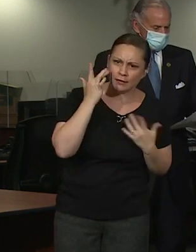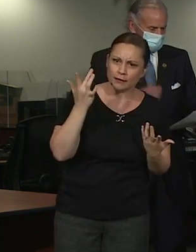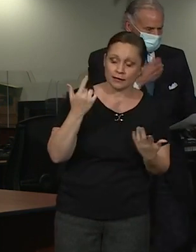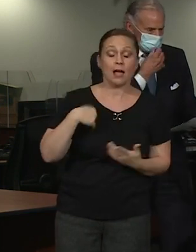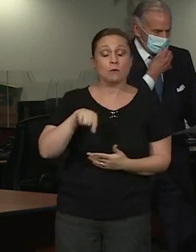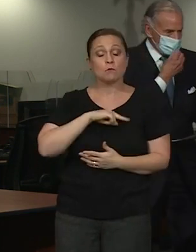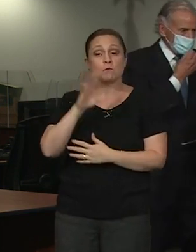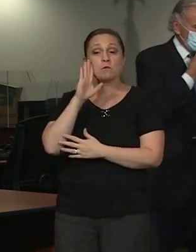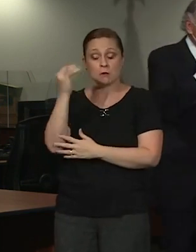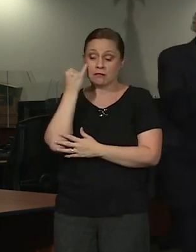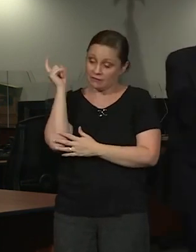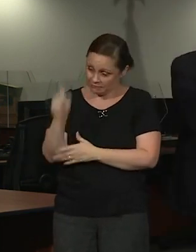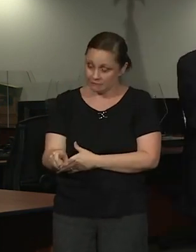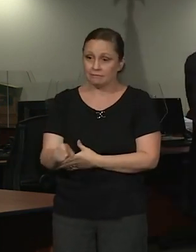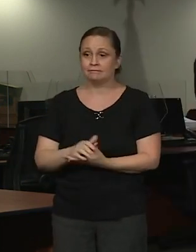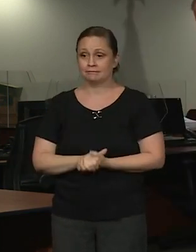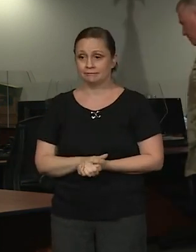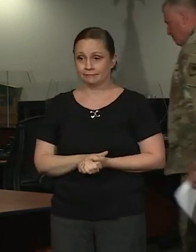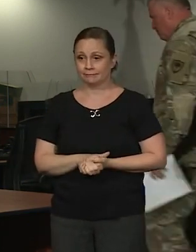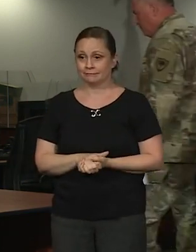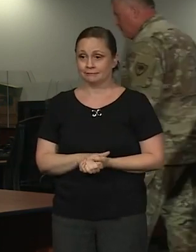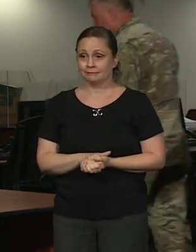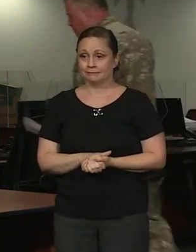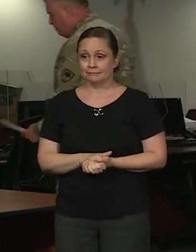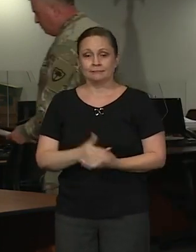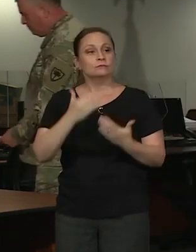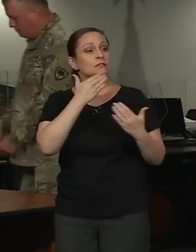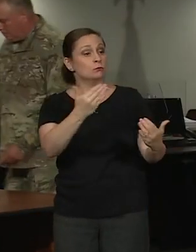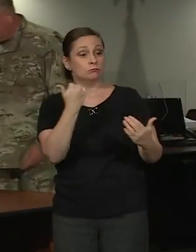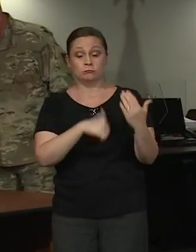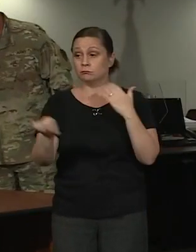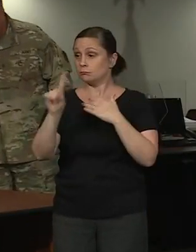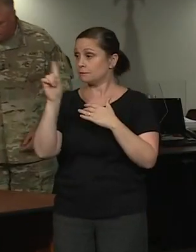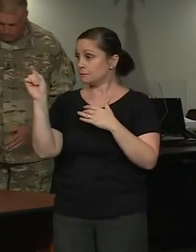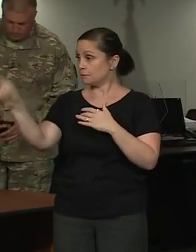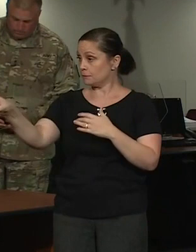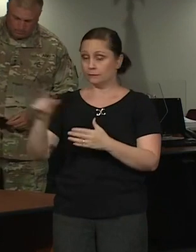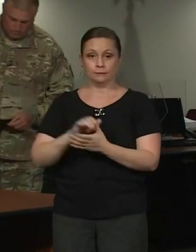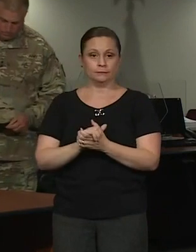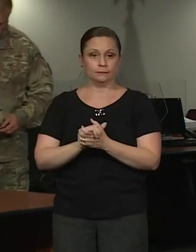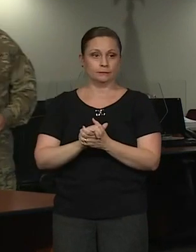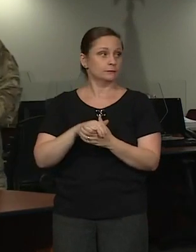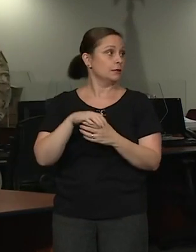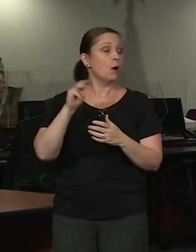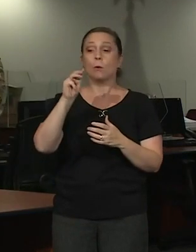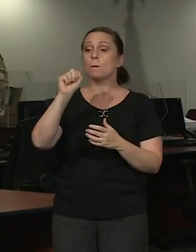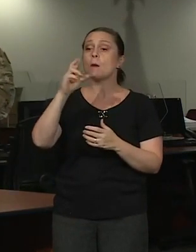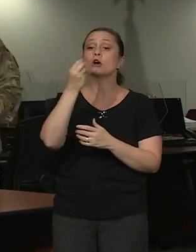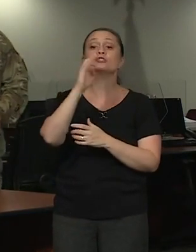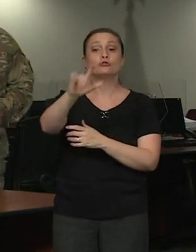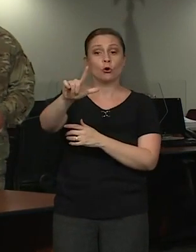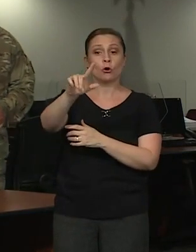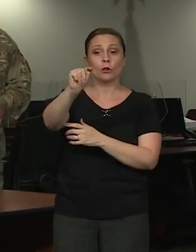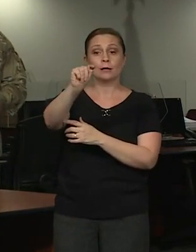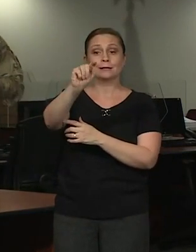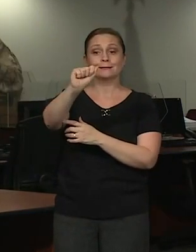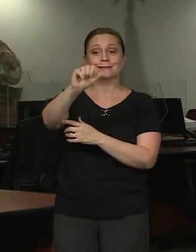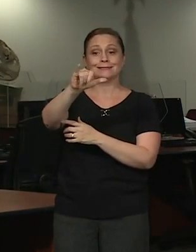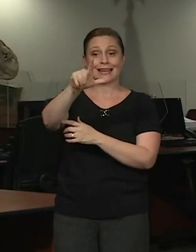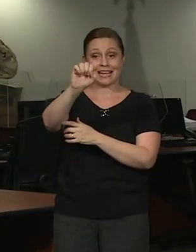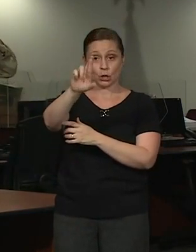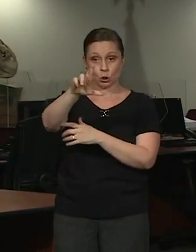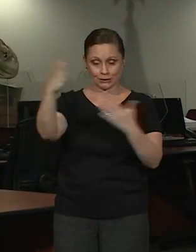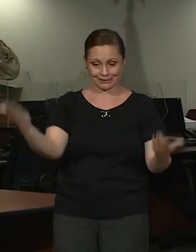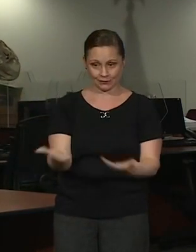you. Thank you, John. Does anyone have any questions? And Marshall Taylor is here from DHEC, as well as Kim Stinson